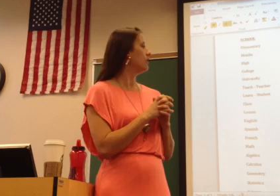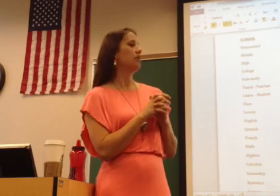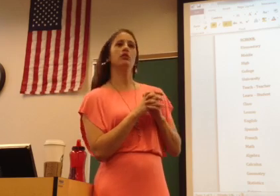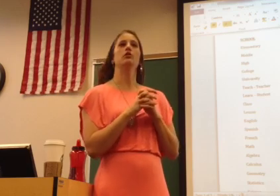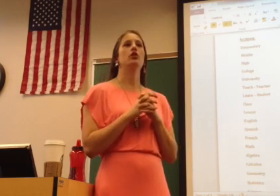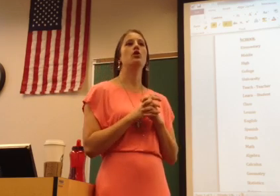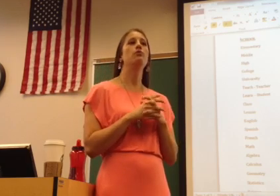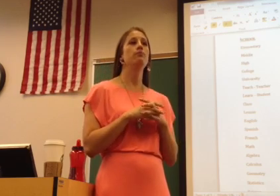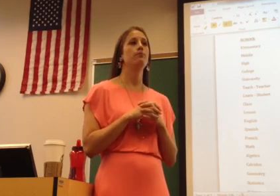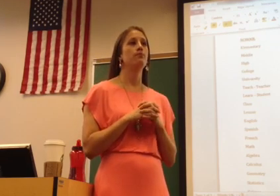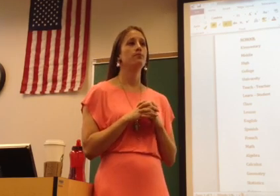Loan,